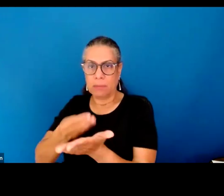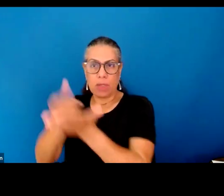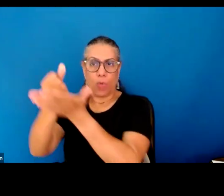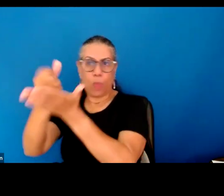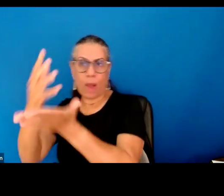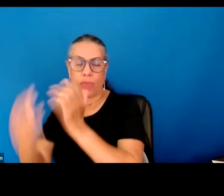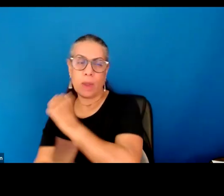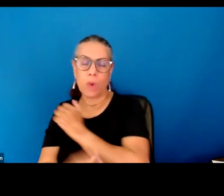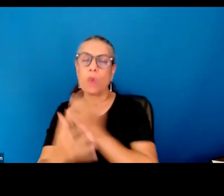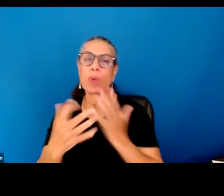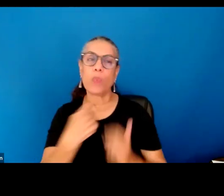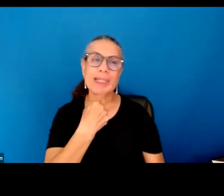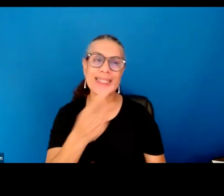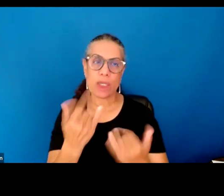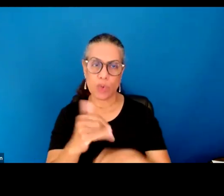tonight briefly.